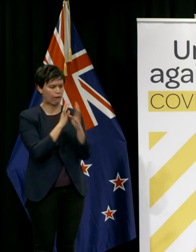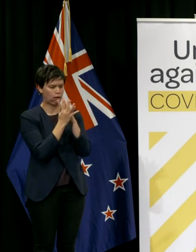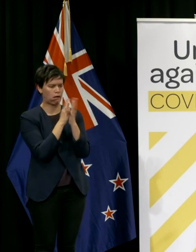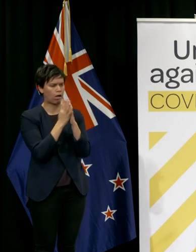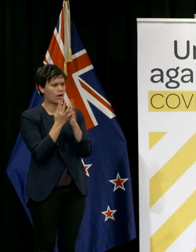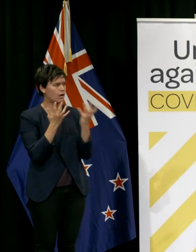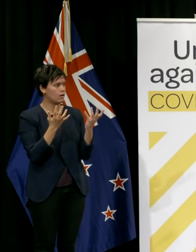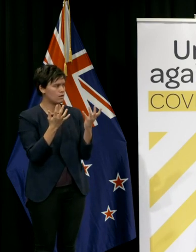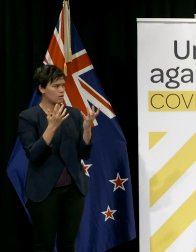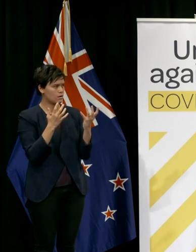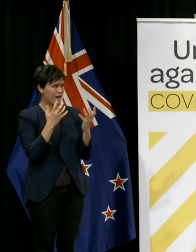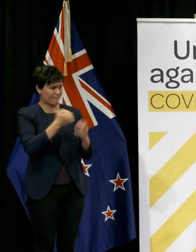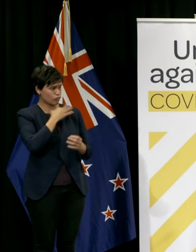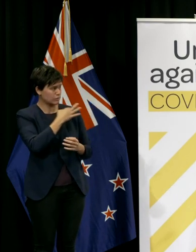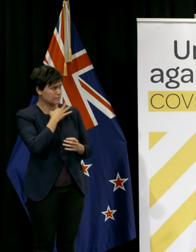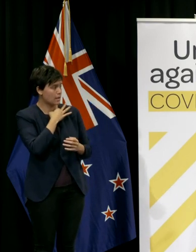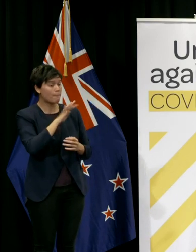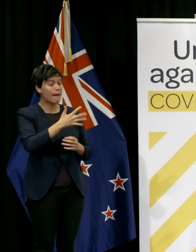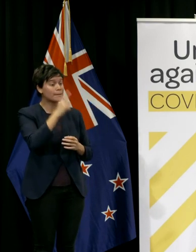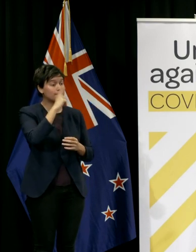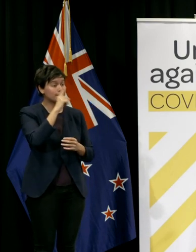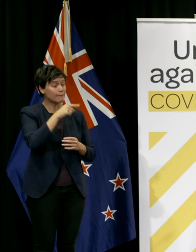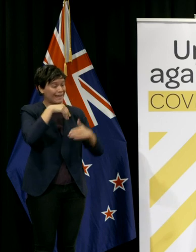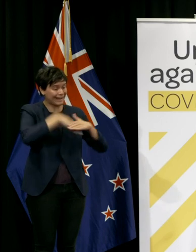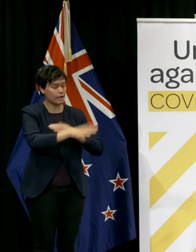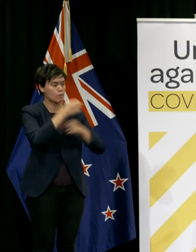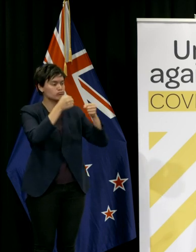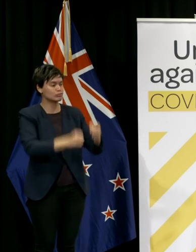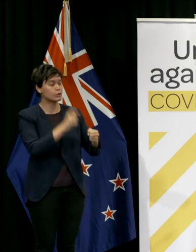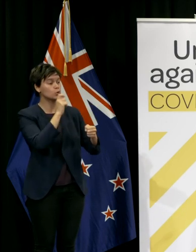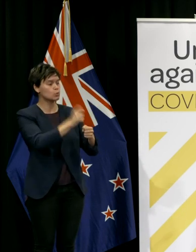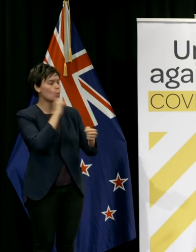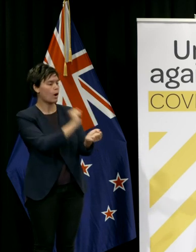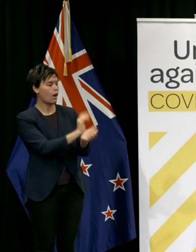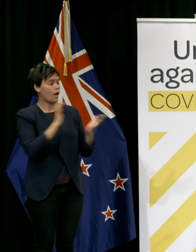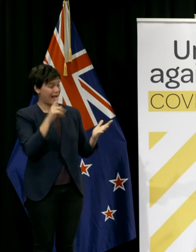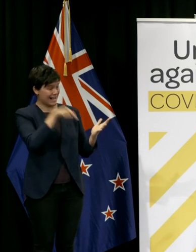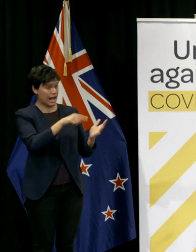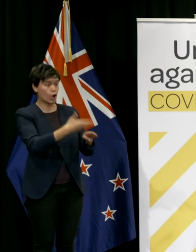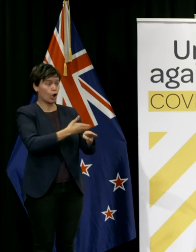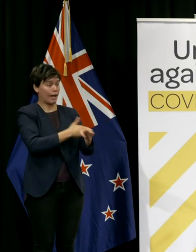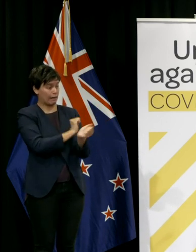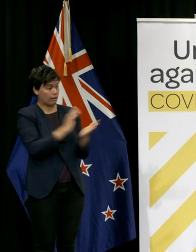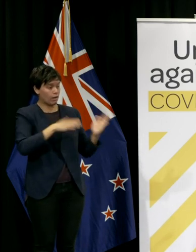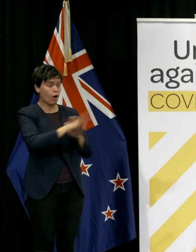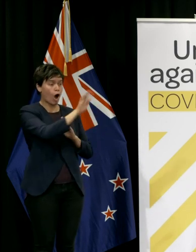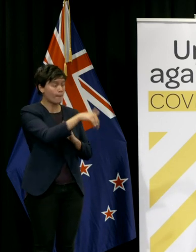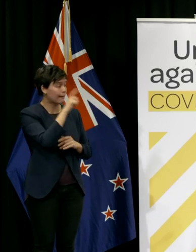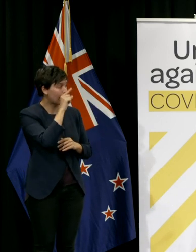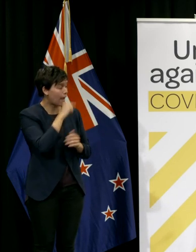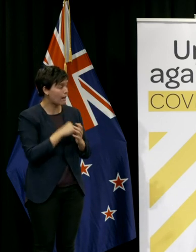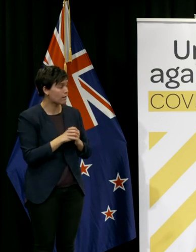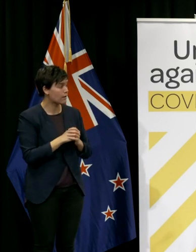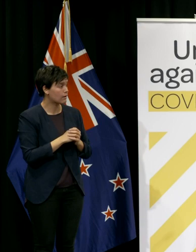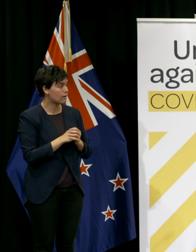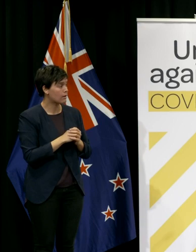prisoners or prisoners who are near their release date anyway to reduce the risk of transmission? I can't speak to the latter issue, but what I can say is I've been working